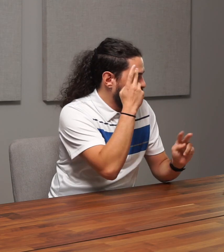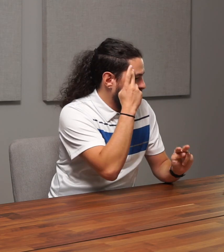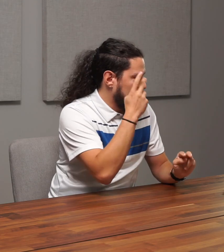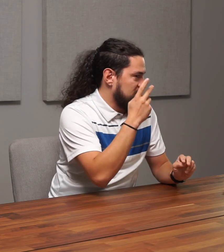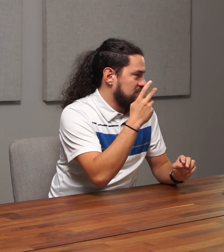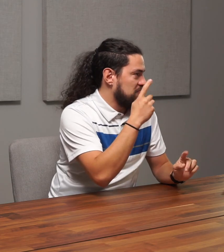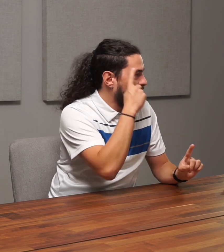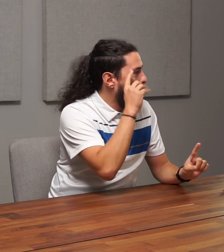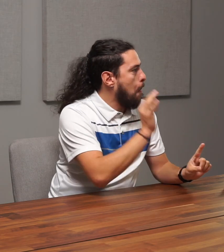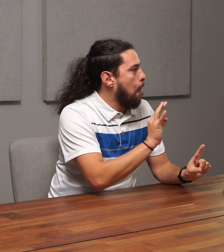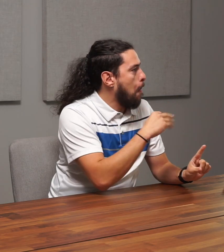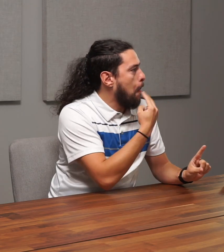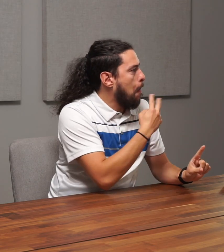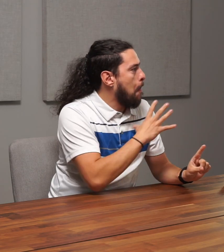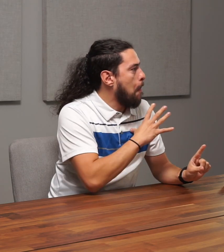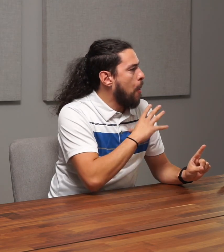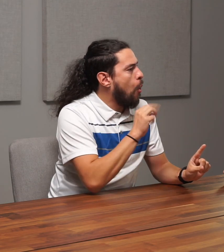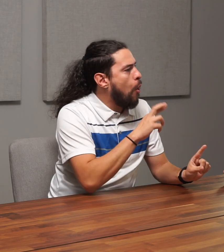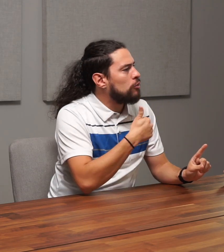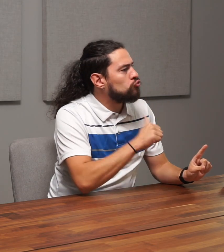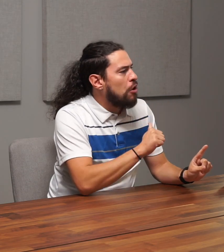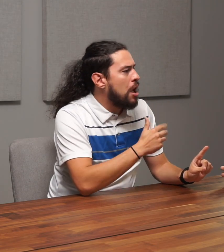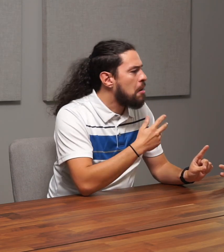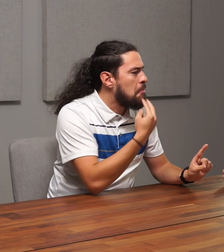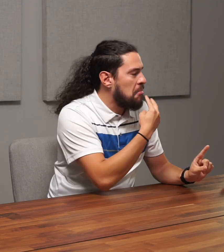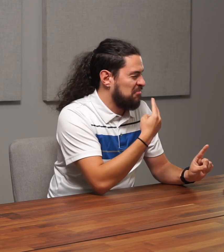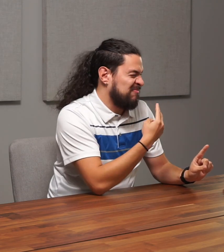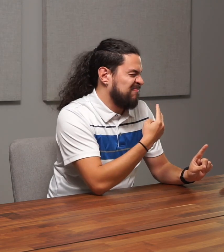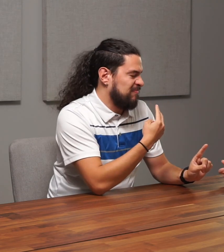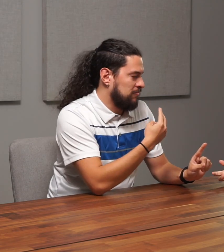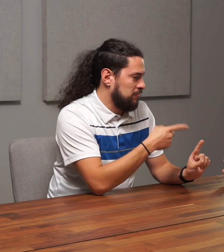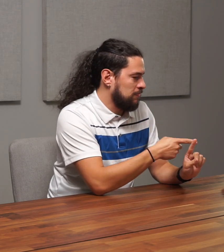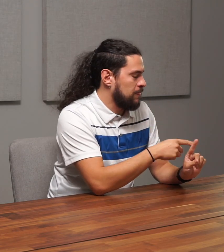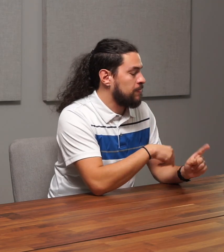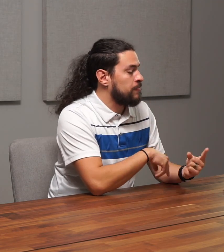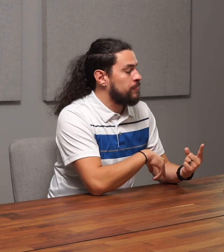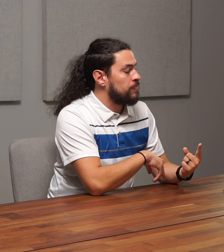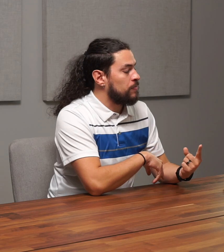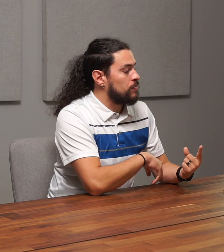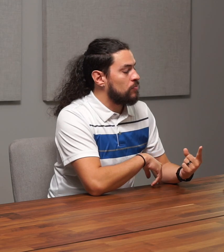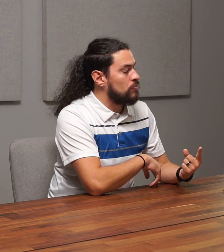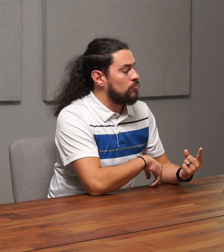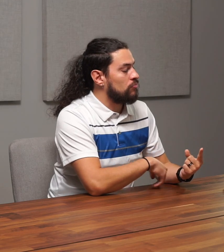it's often a big misunderstanding that it's very easy i mean i would be completely out if that would be the case